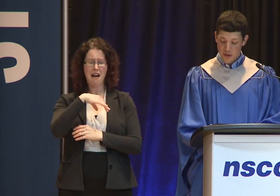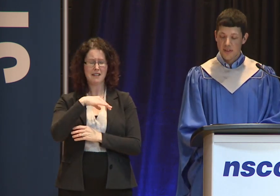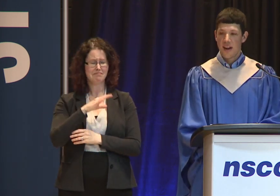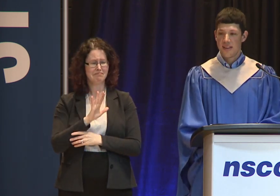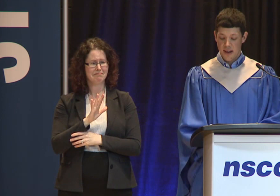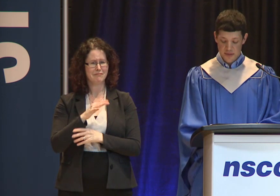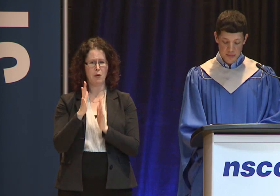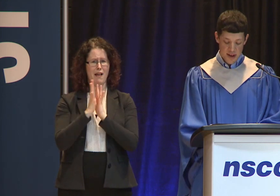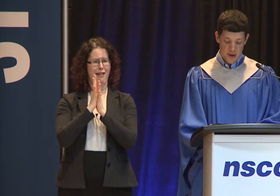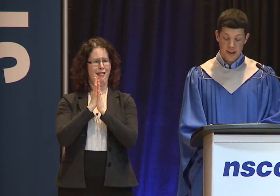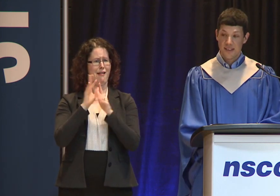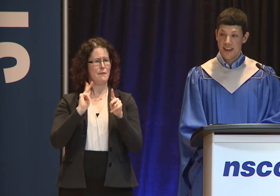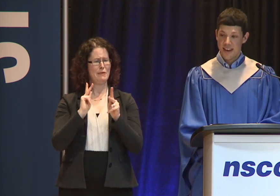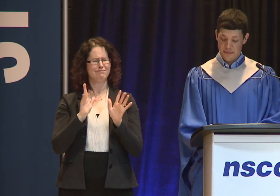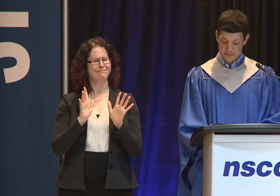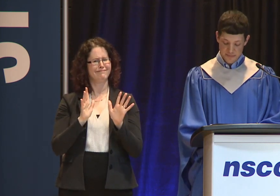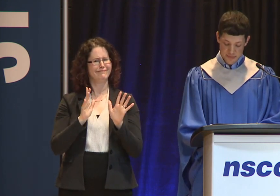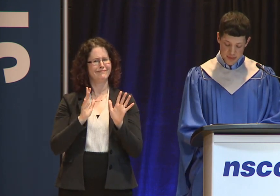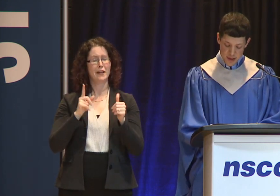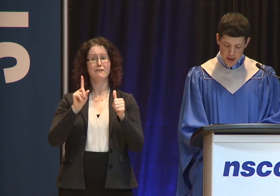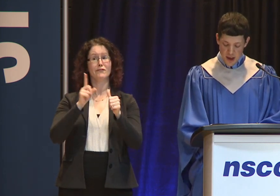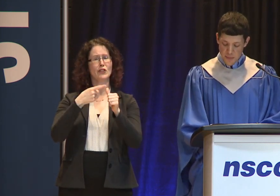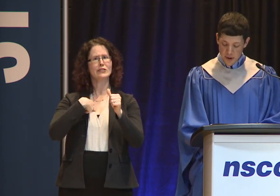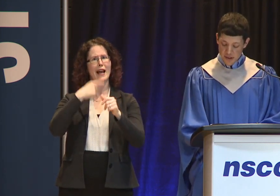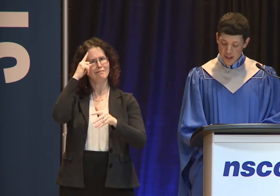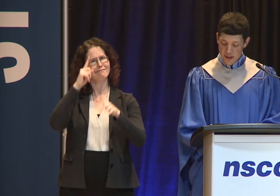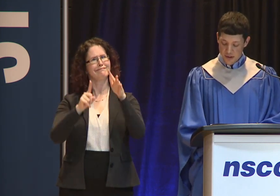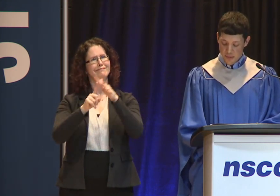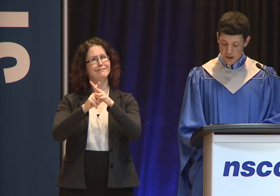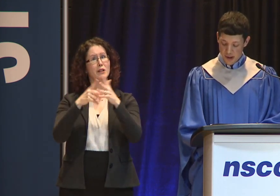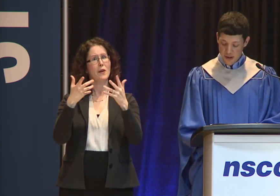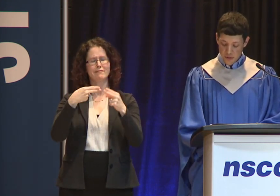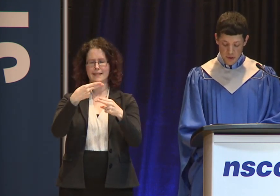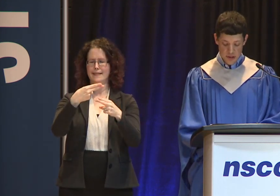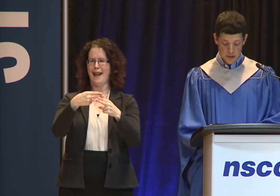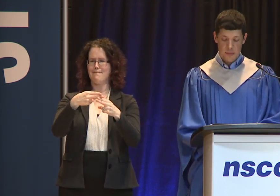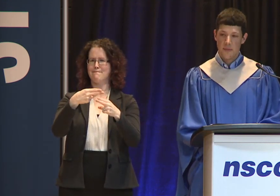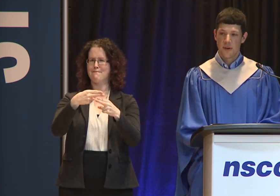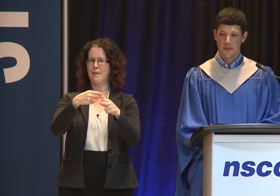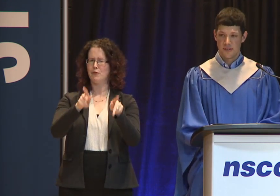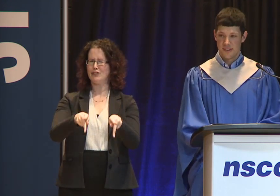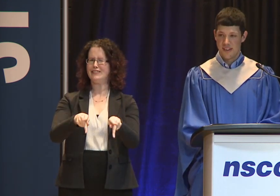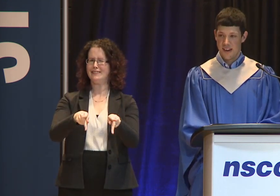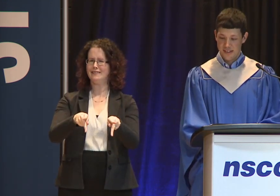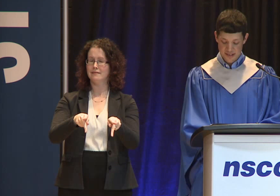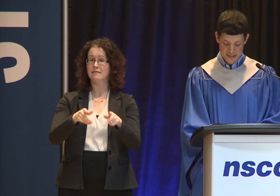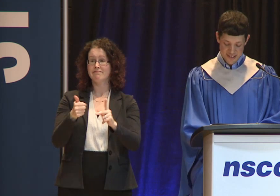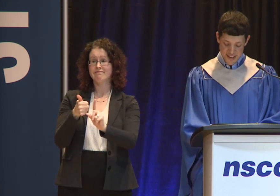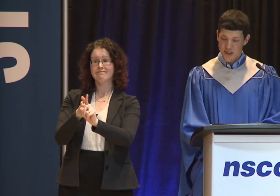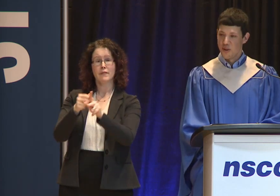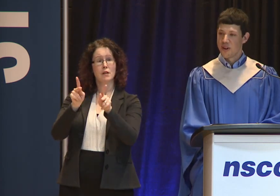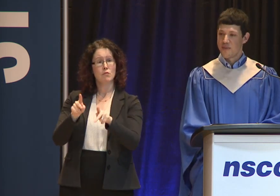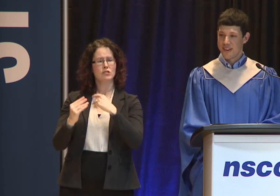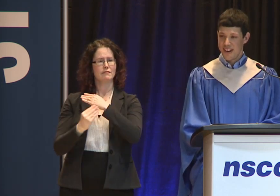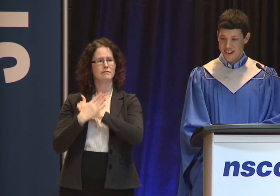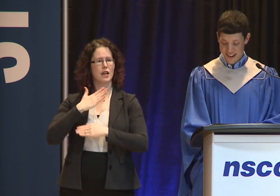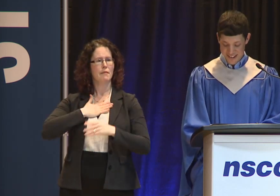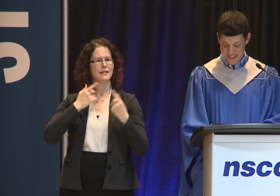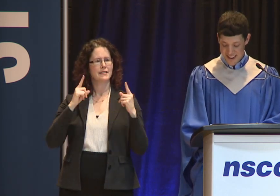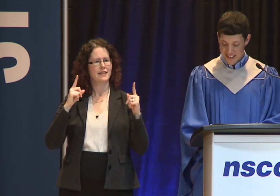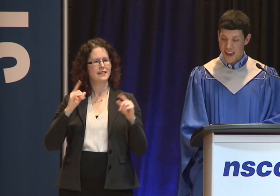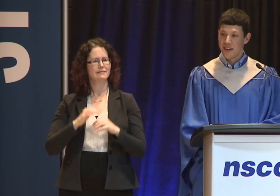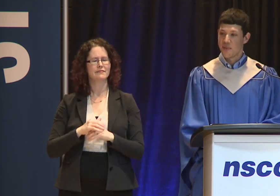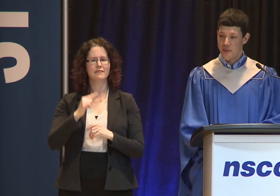fact, the first thought that comes to my mind is a name. A person who has been influential in my personal success. George